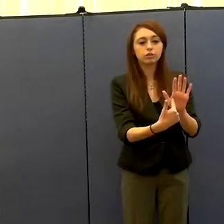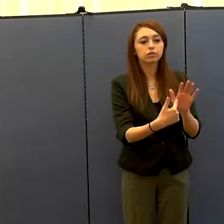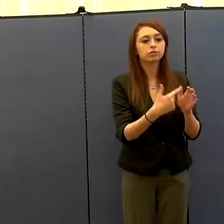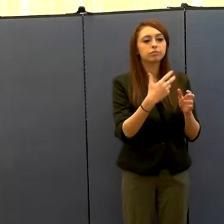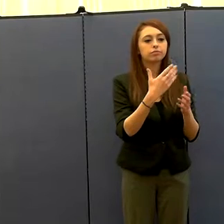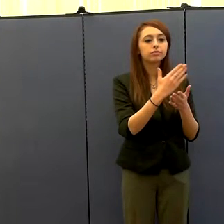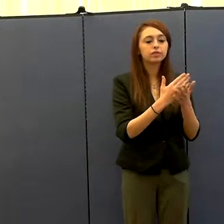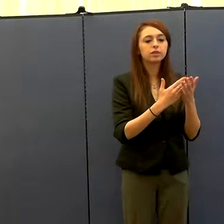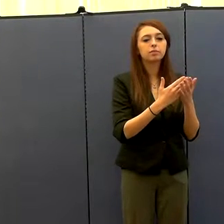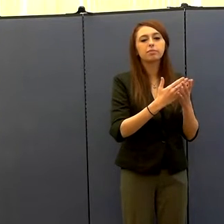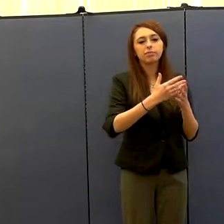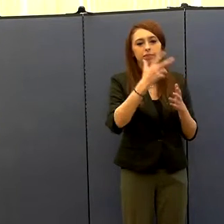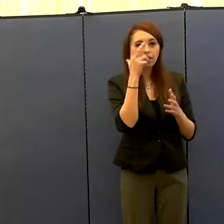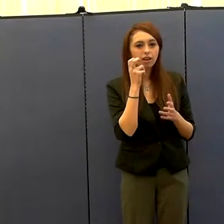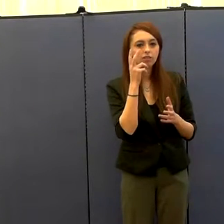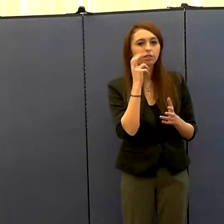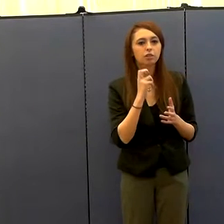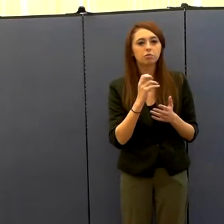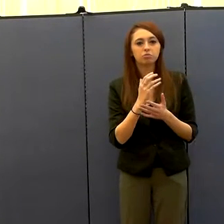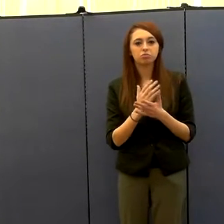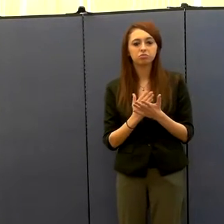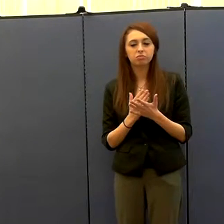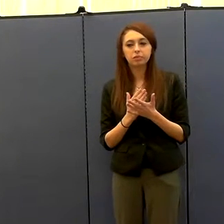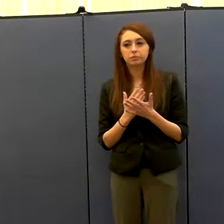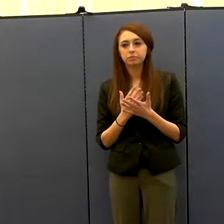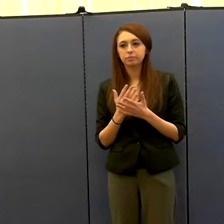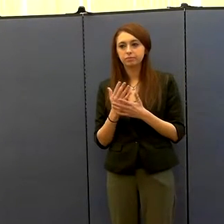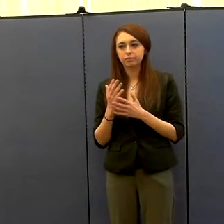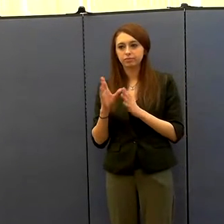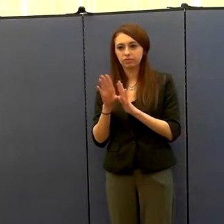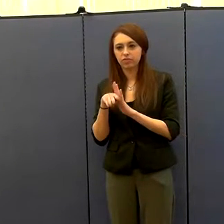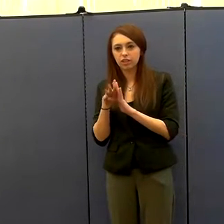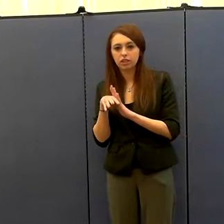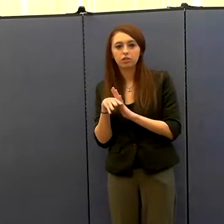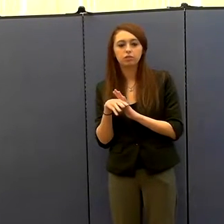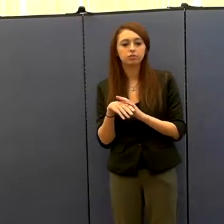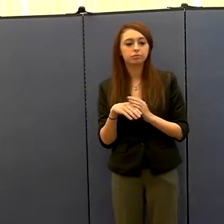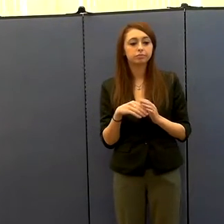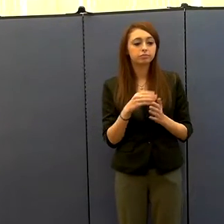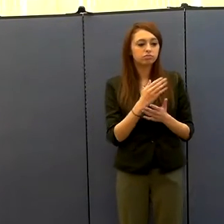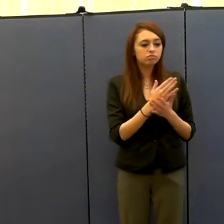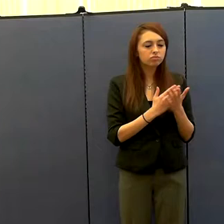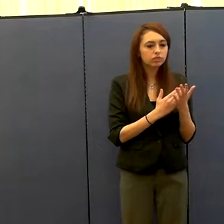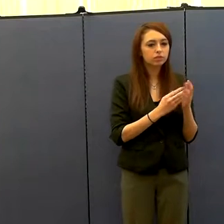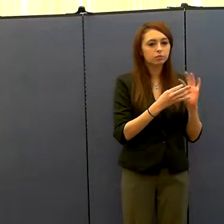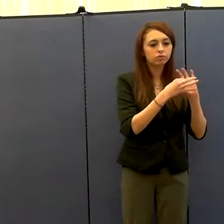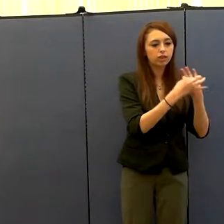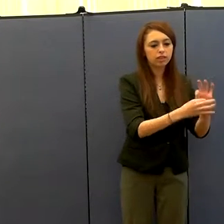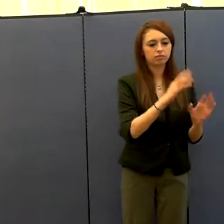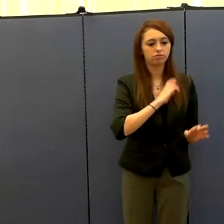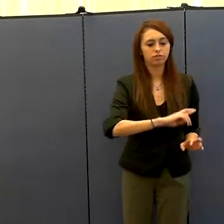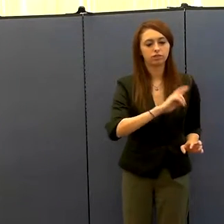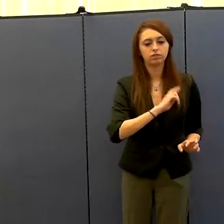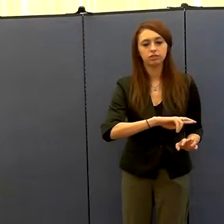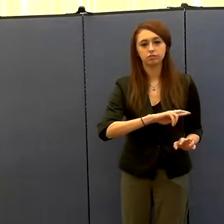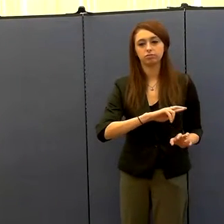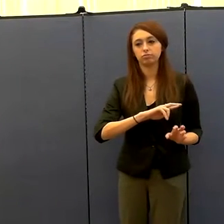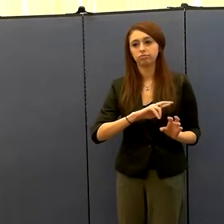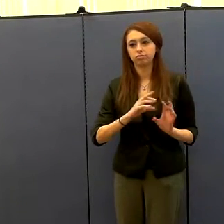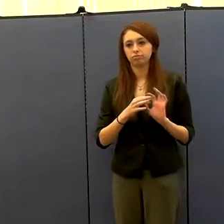about technology, about the arts, and a little bit about religion. While those three things have been interlinked for centuries,